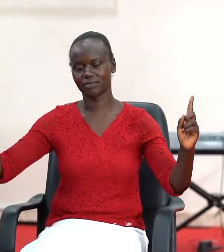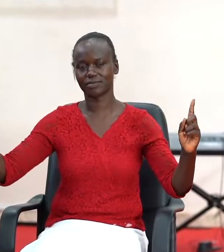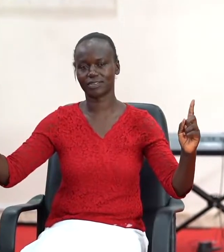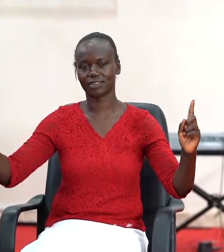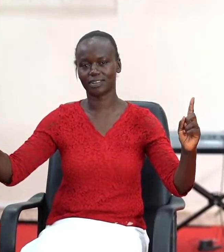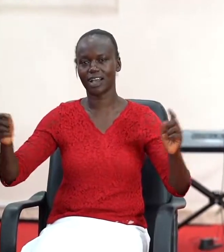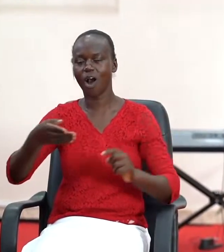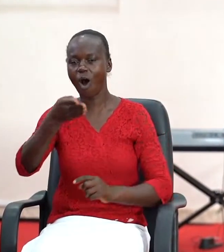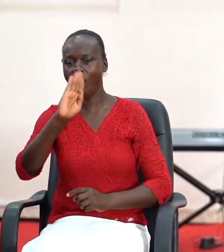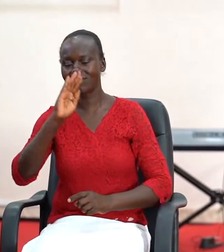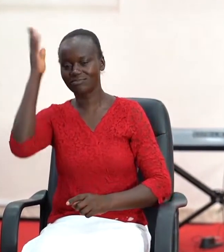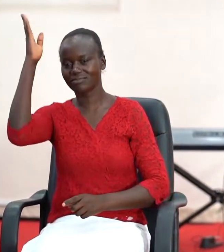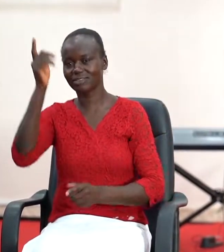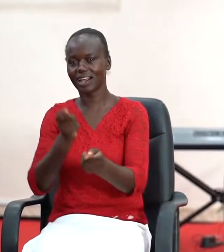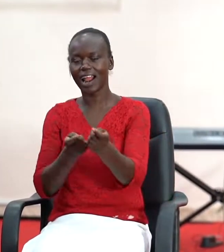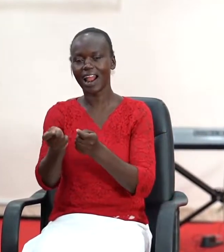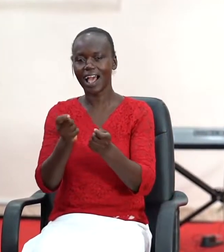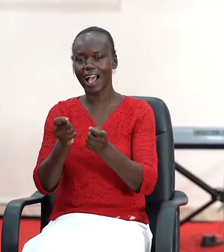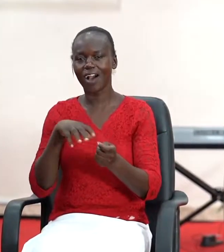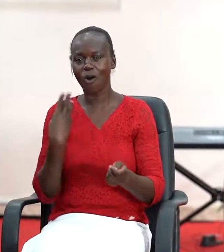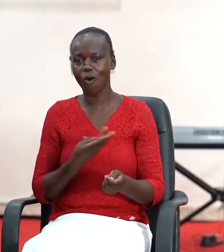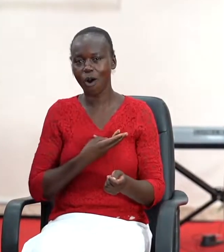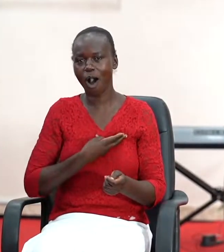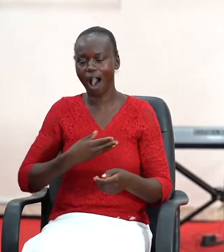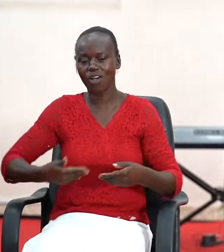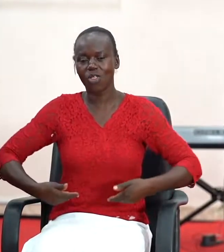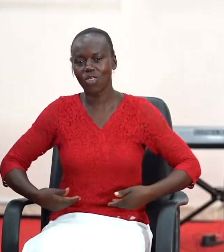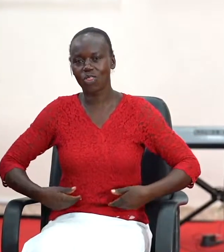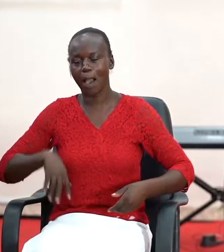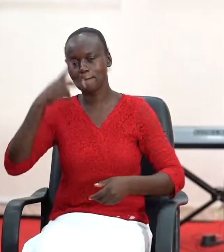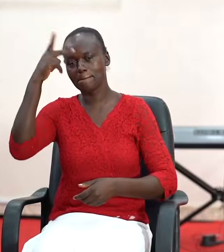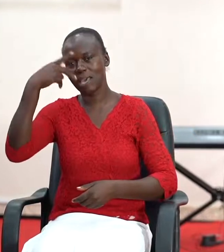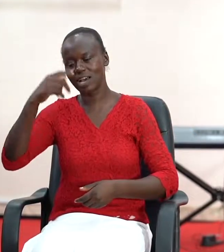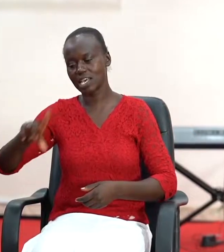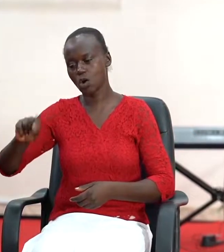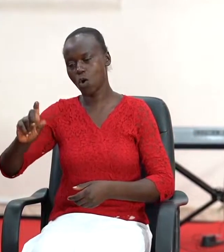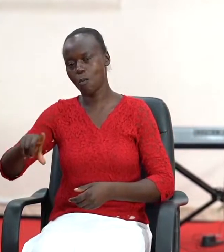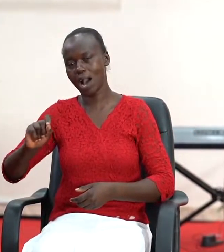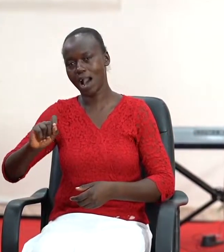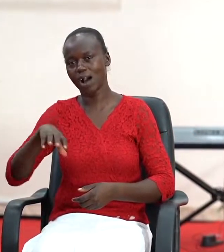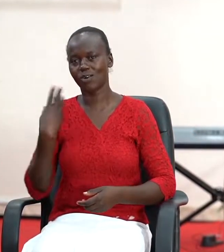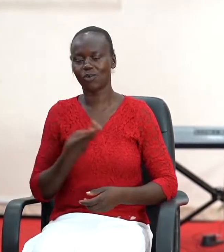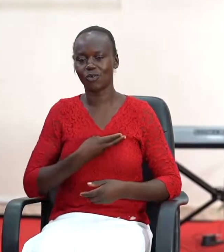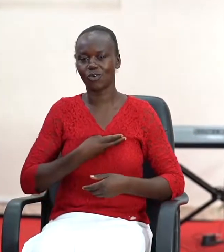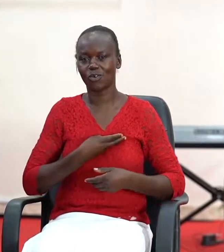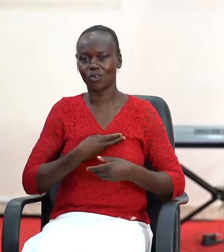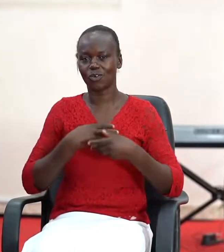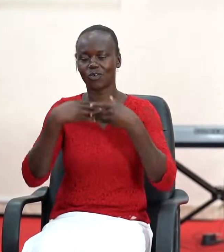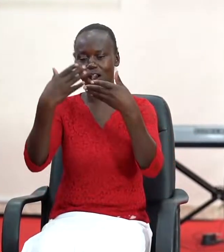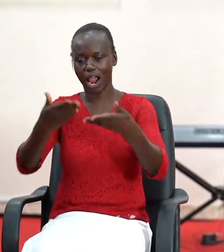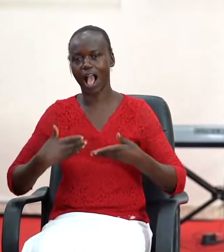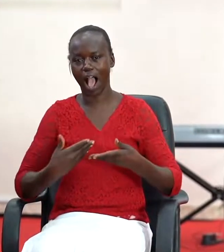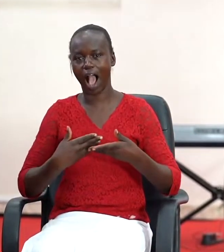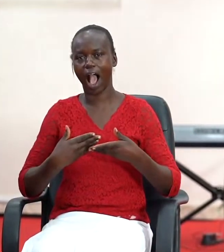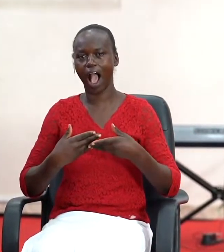pia God bado ana reign. So sisi kama mavijana wa Pefa Gikomba tunawakaribisha kwa online platforms